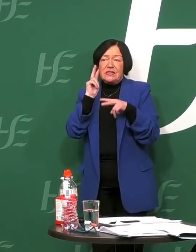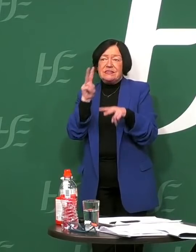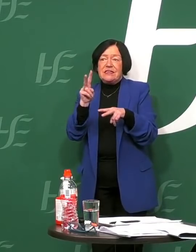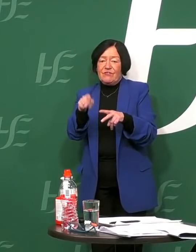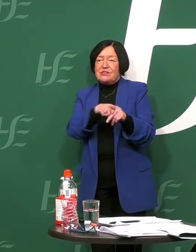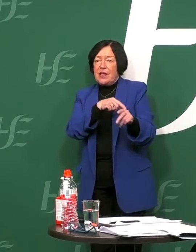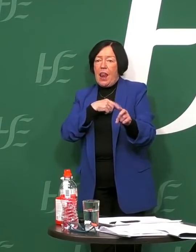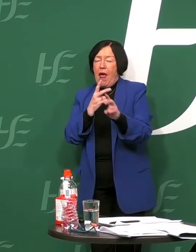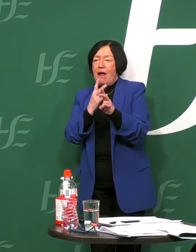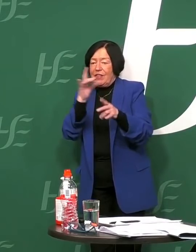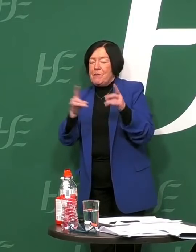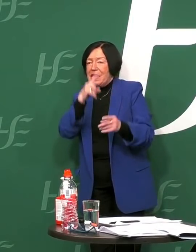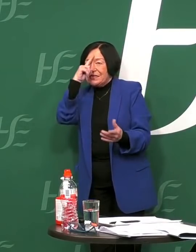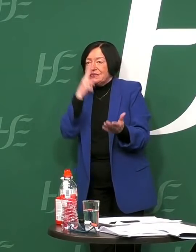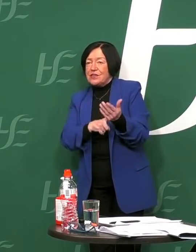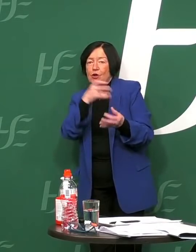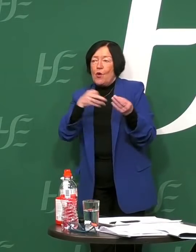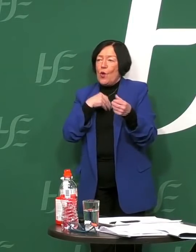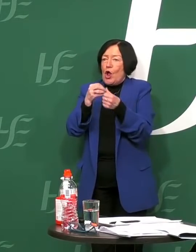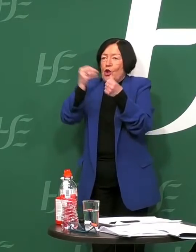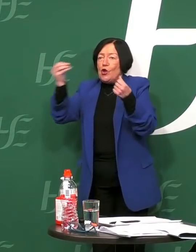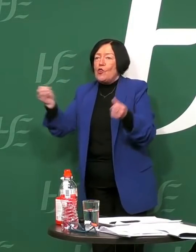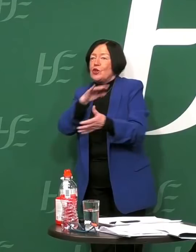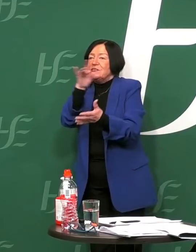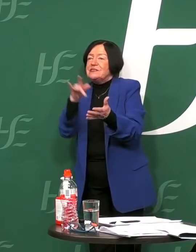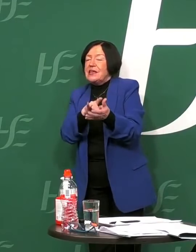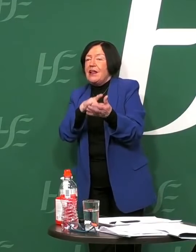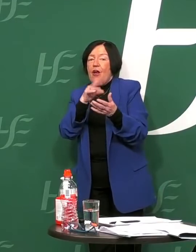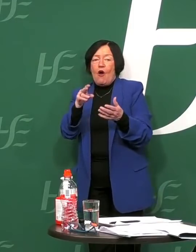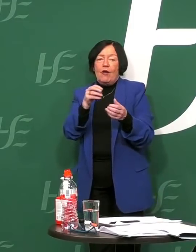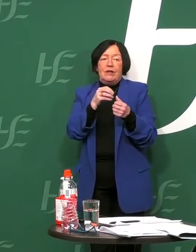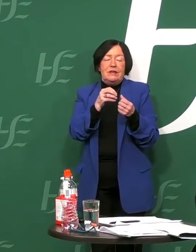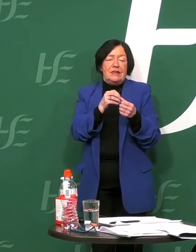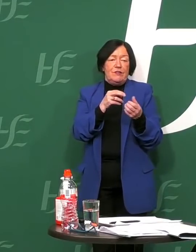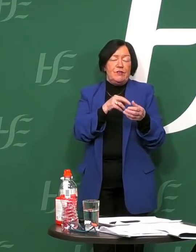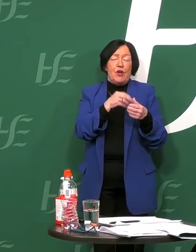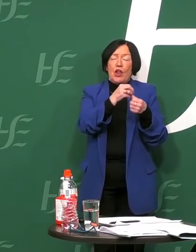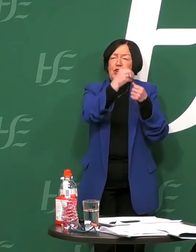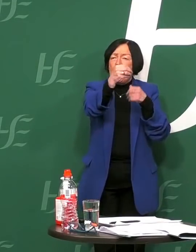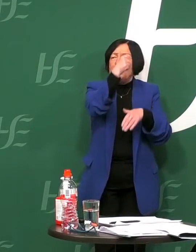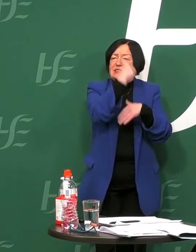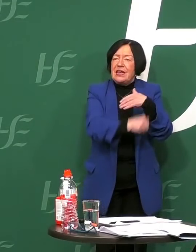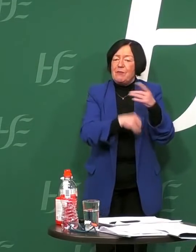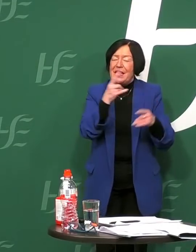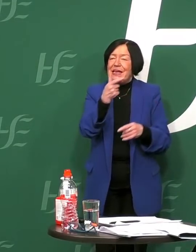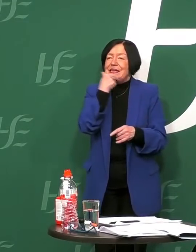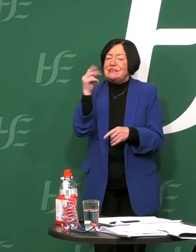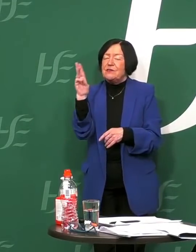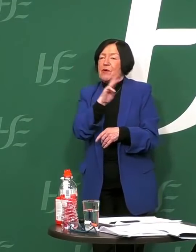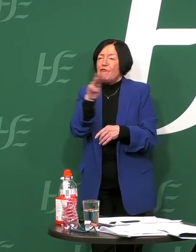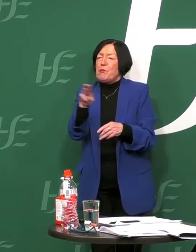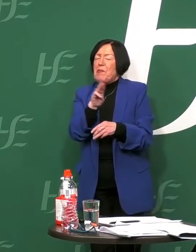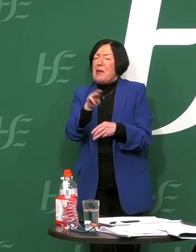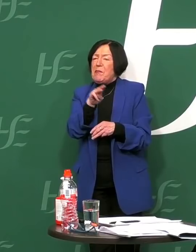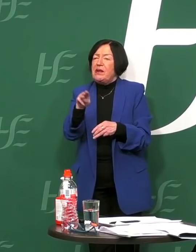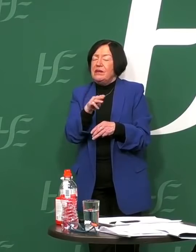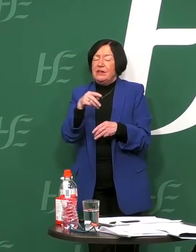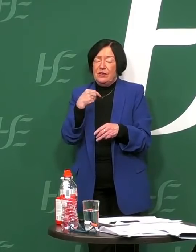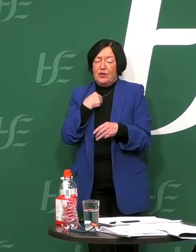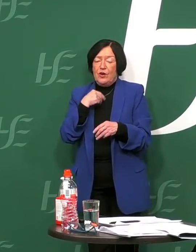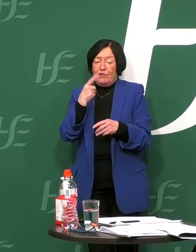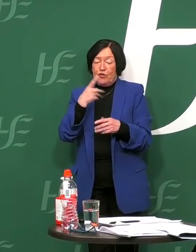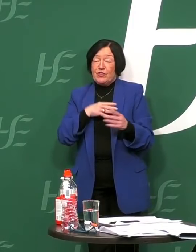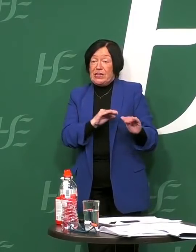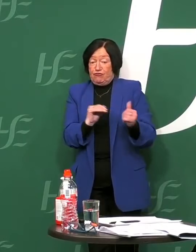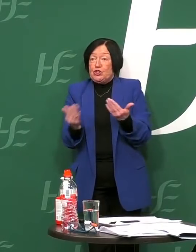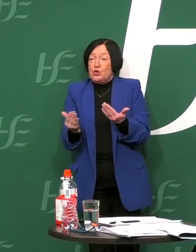there's a long wait, they can make a decision maybe to go to another centre, defer to another day, to make it as easy as possible for people around that. So given that we've just